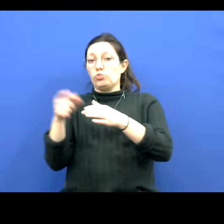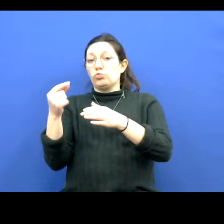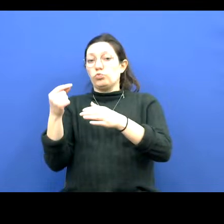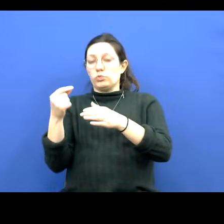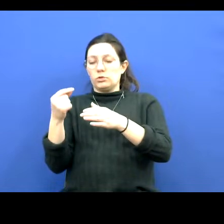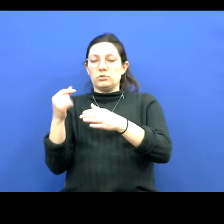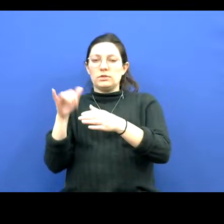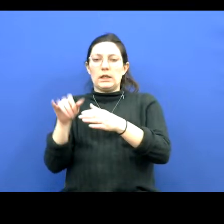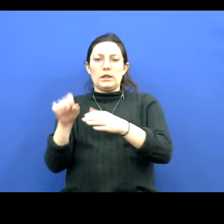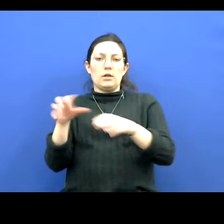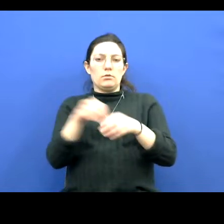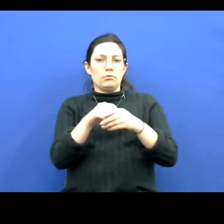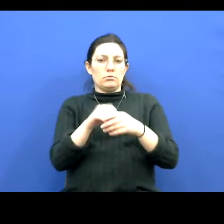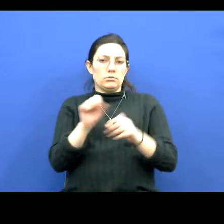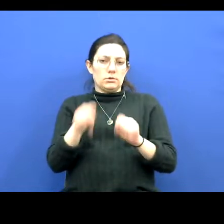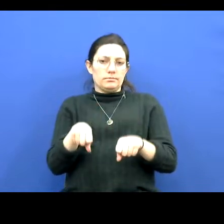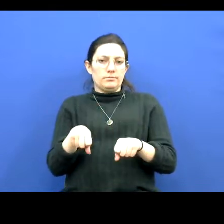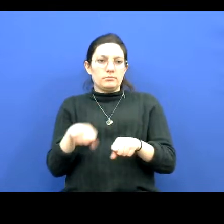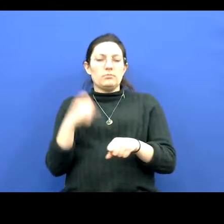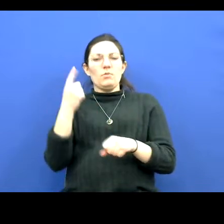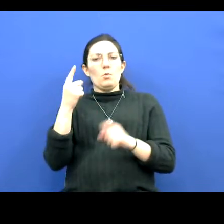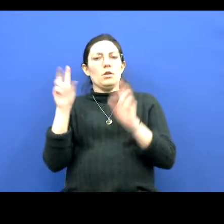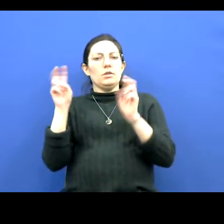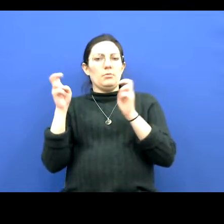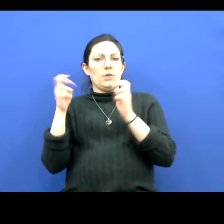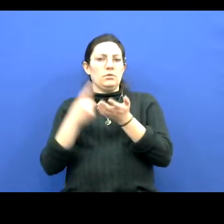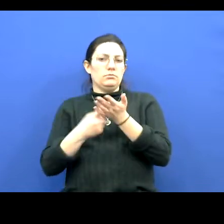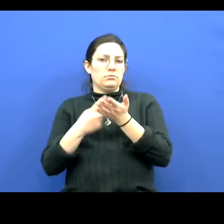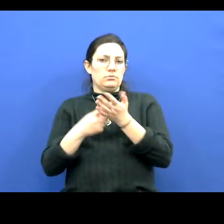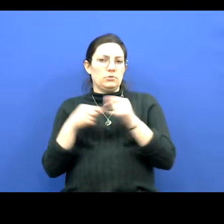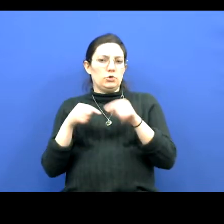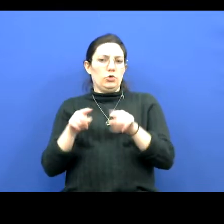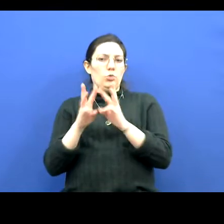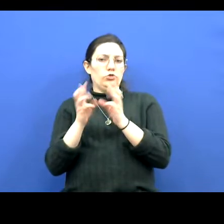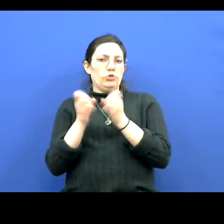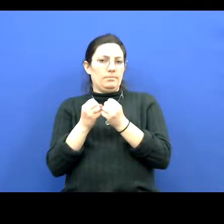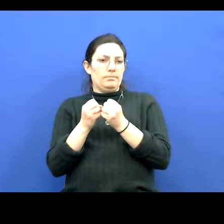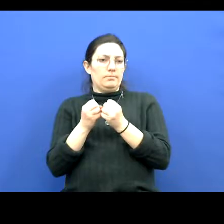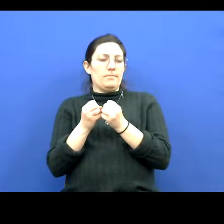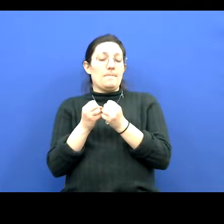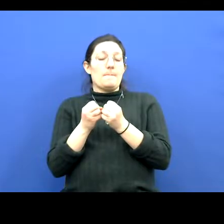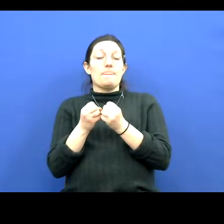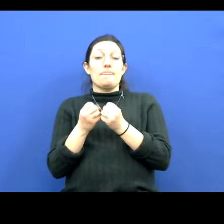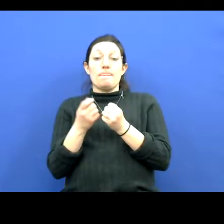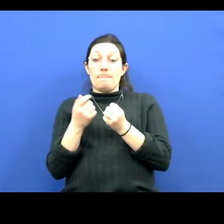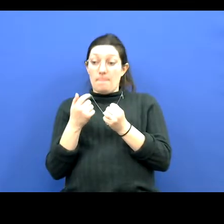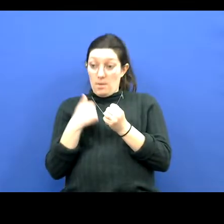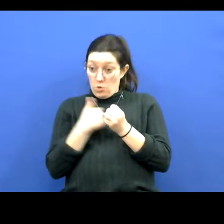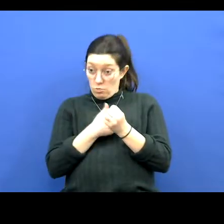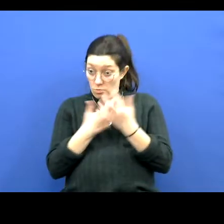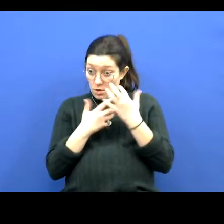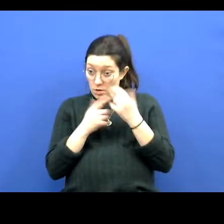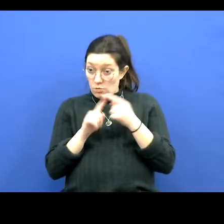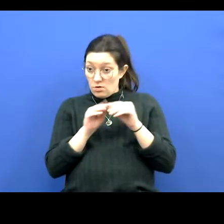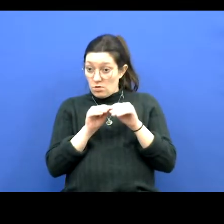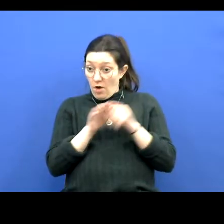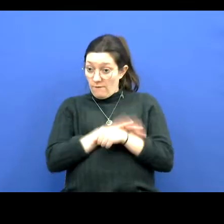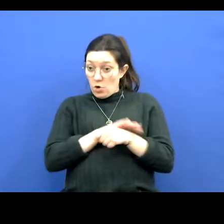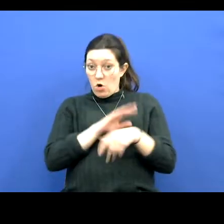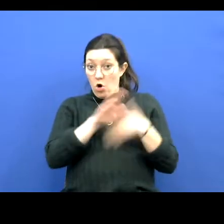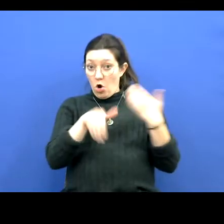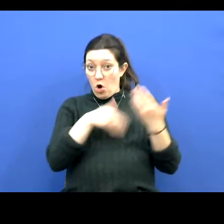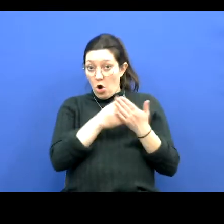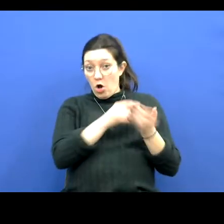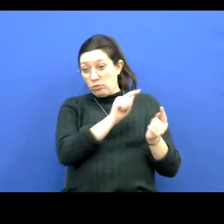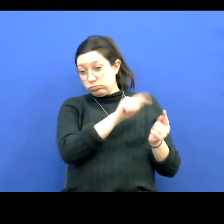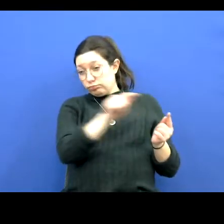and subsequent to the workshop meeting is, do we want to extend that to that same